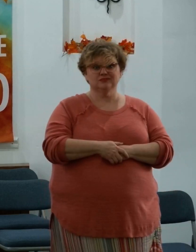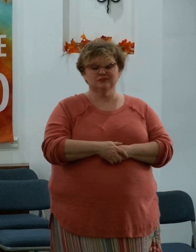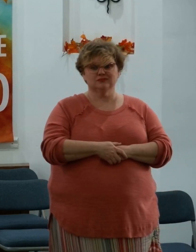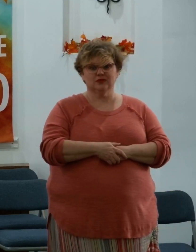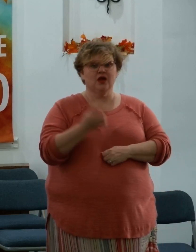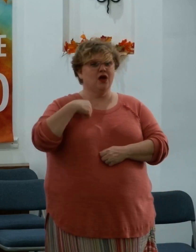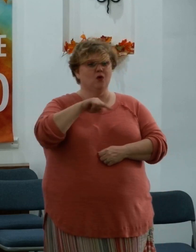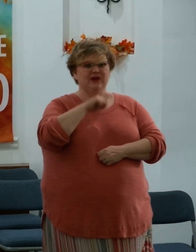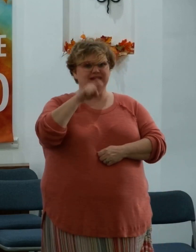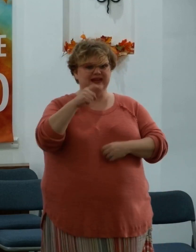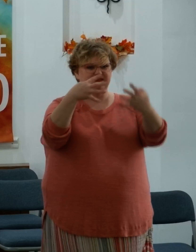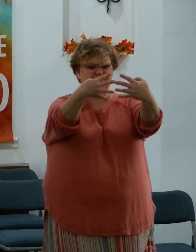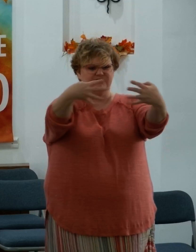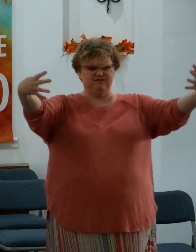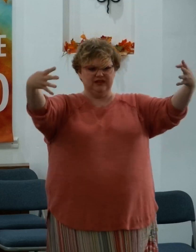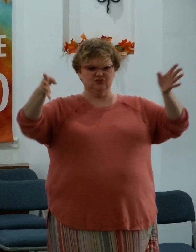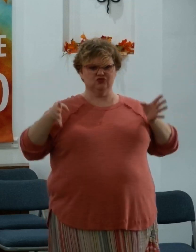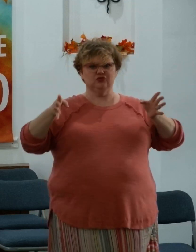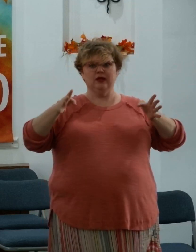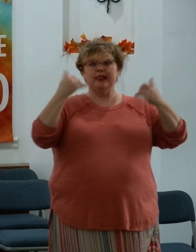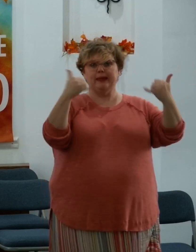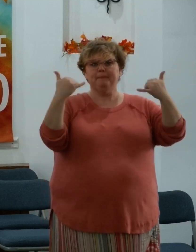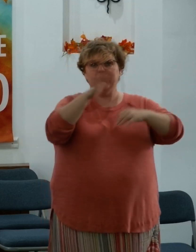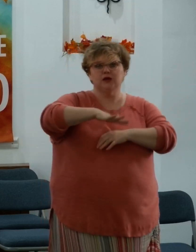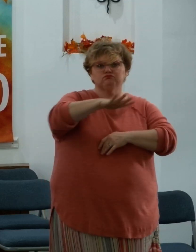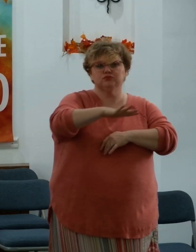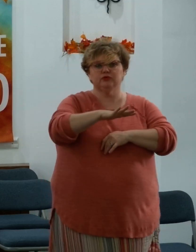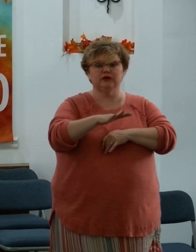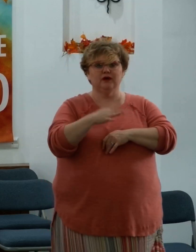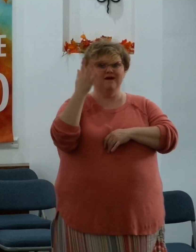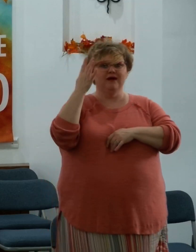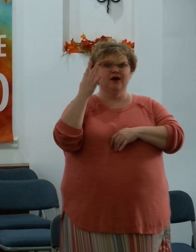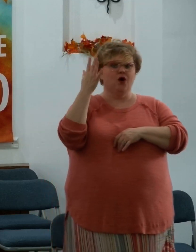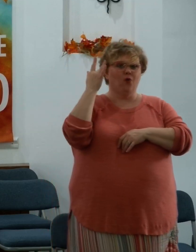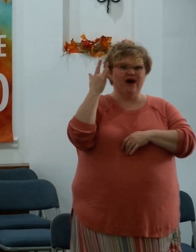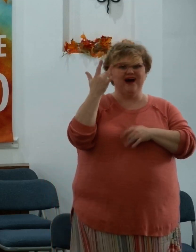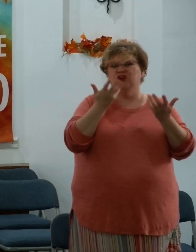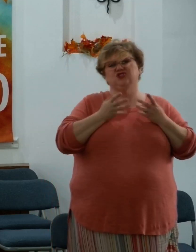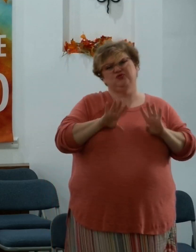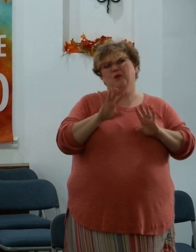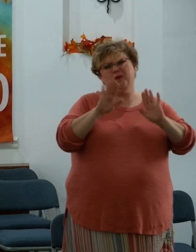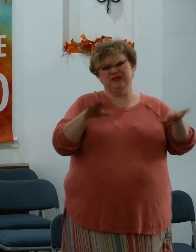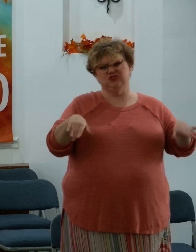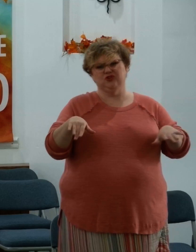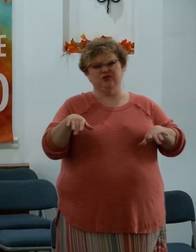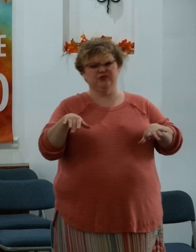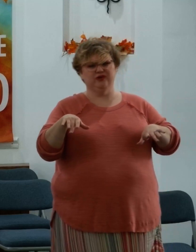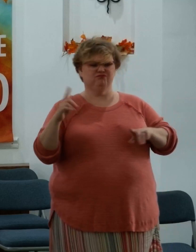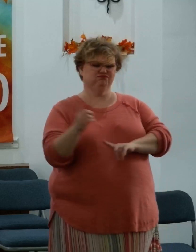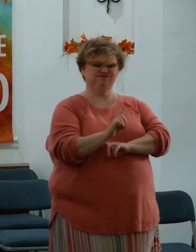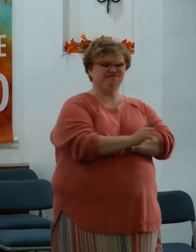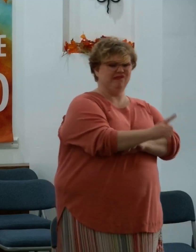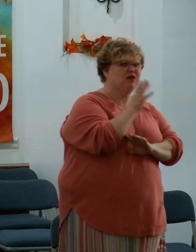And we need to put a fence around our playground out back to keep those young children from wandering down by the creek where they could be snake bit. You know what